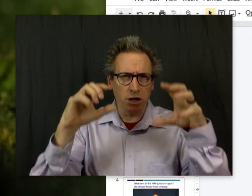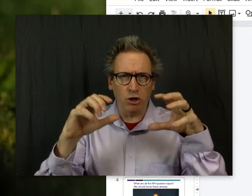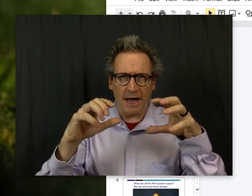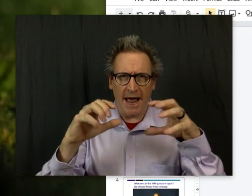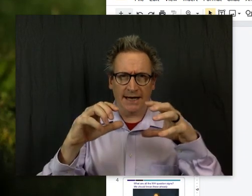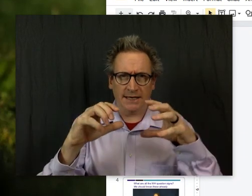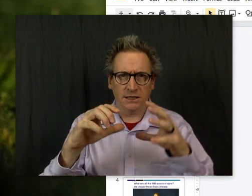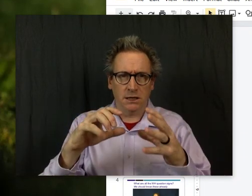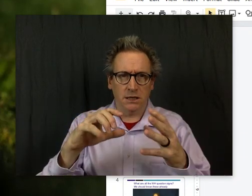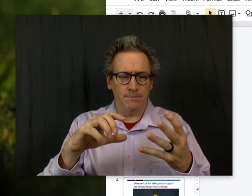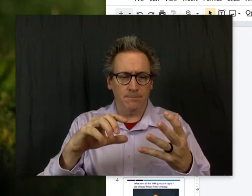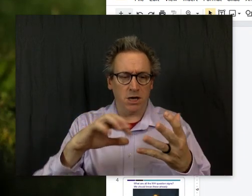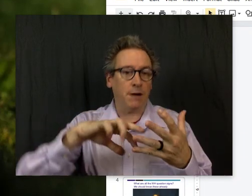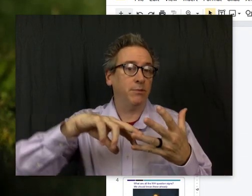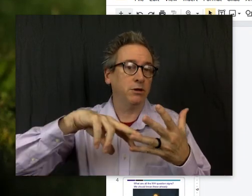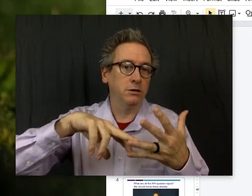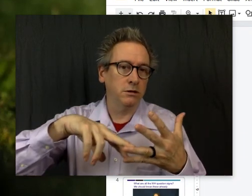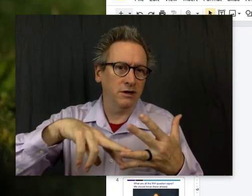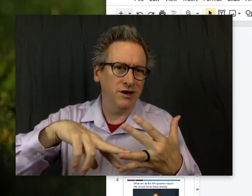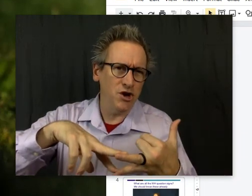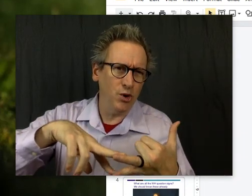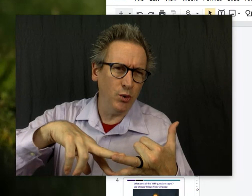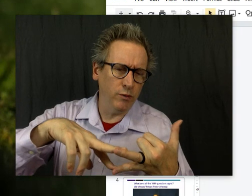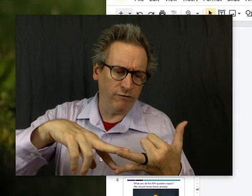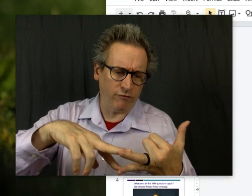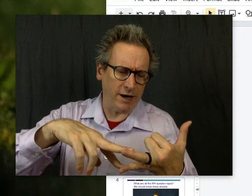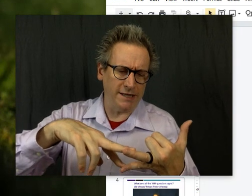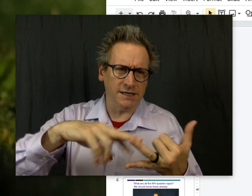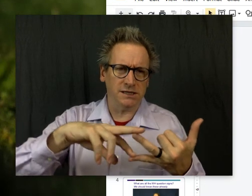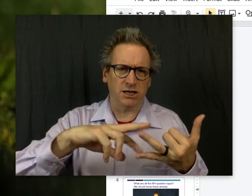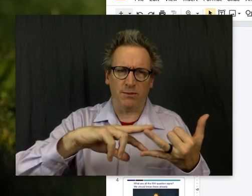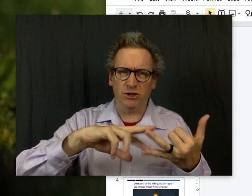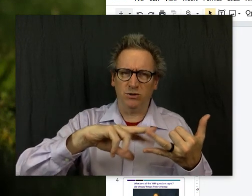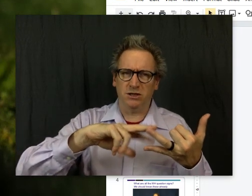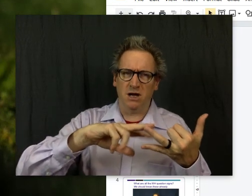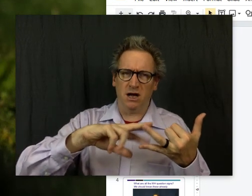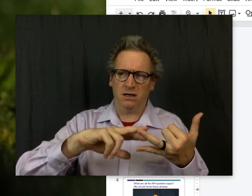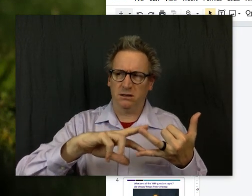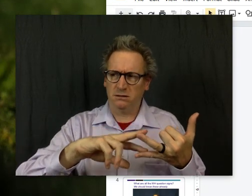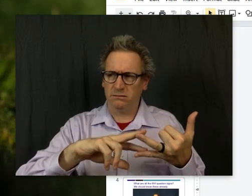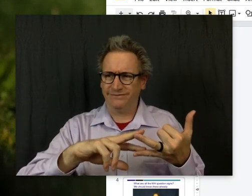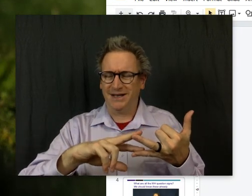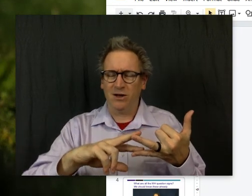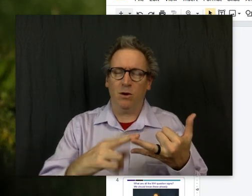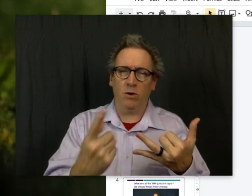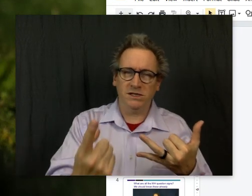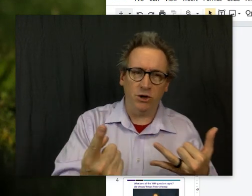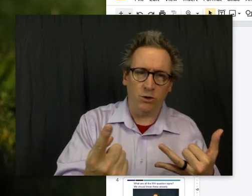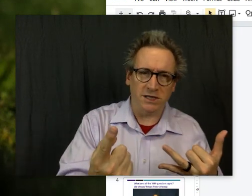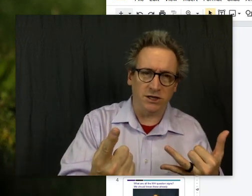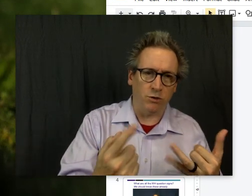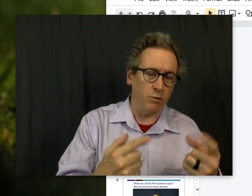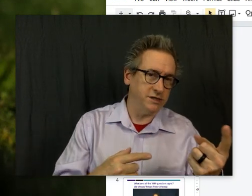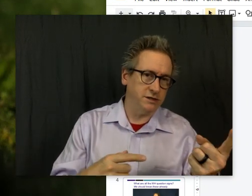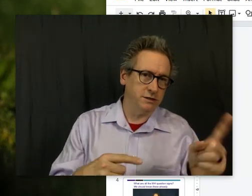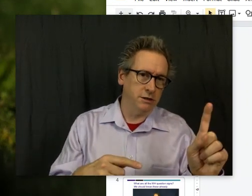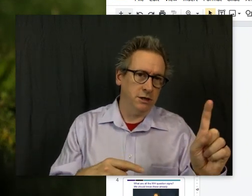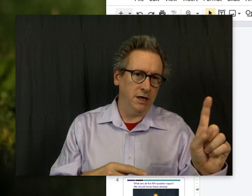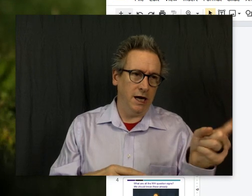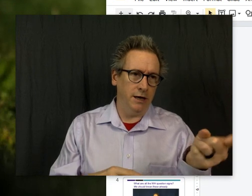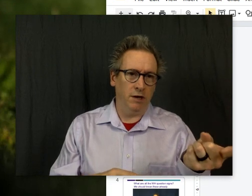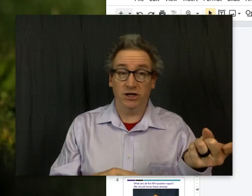going to look at a couple new phrases, a couple new, one's a new question word,